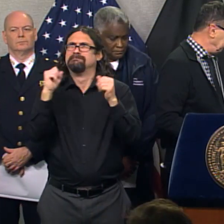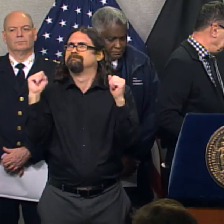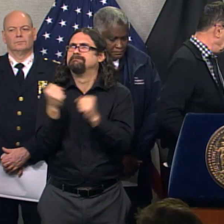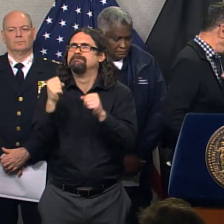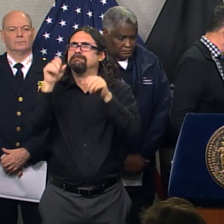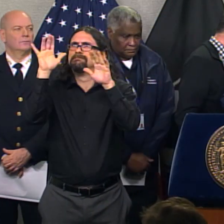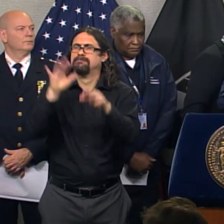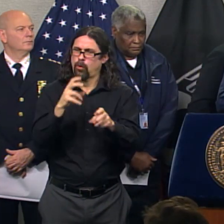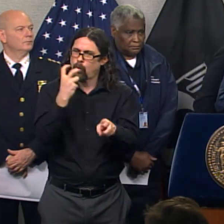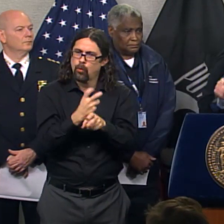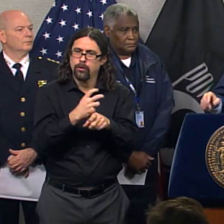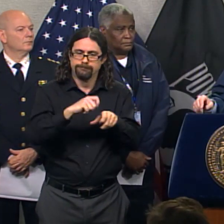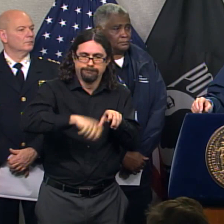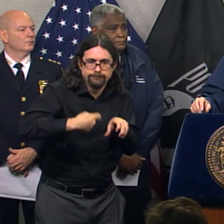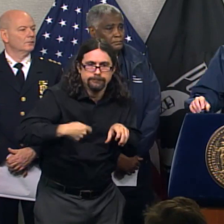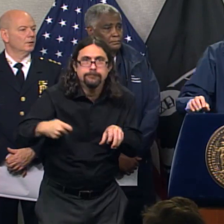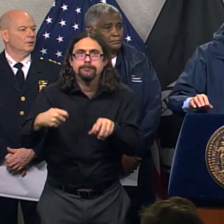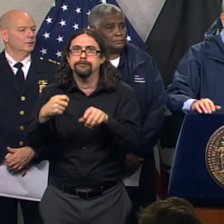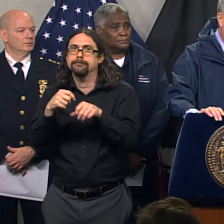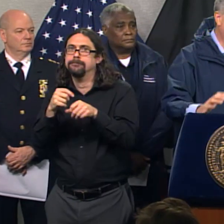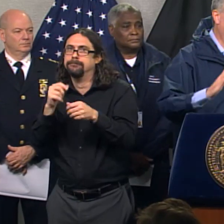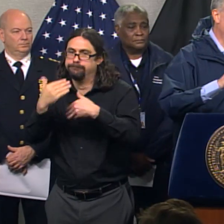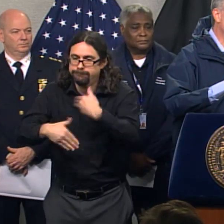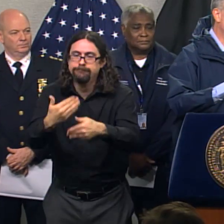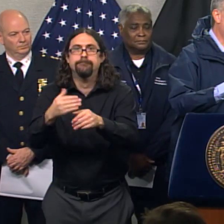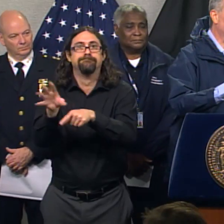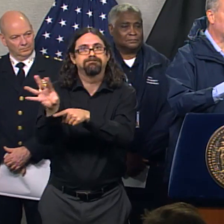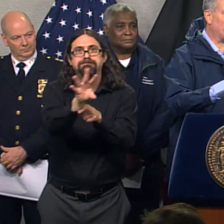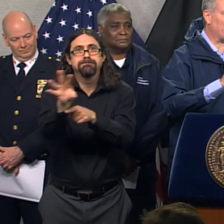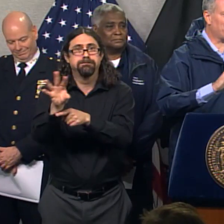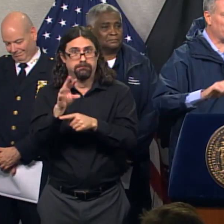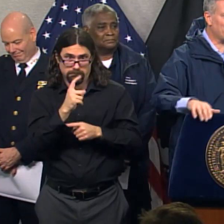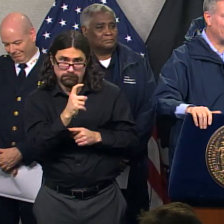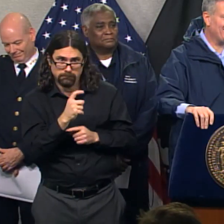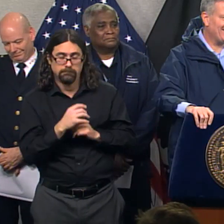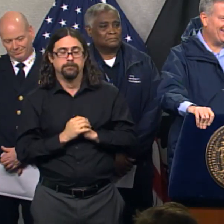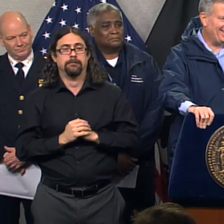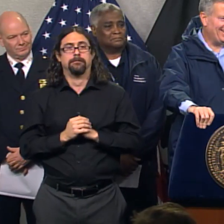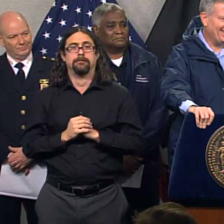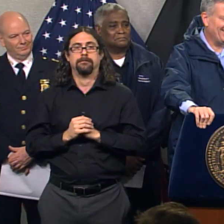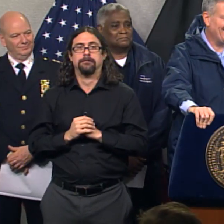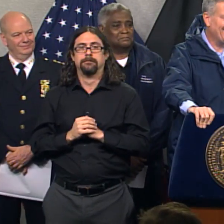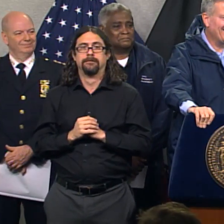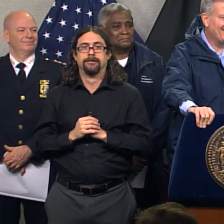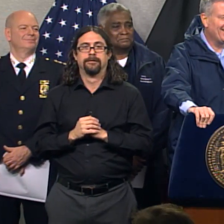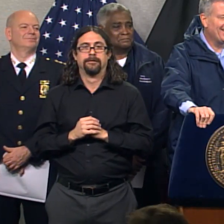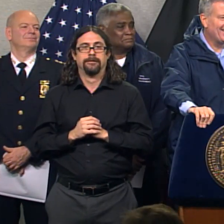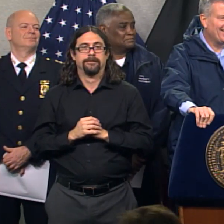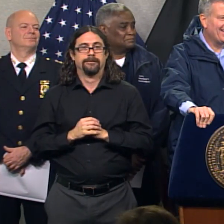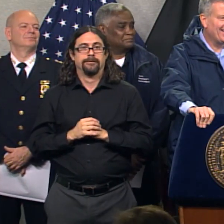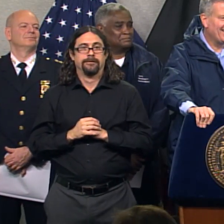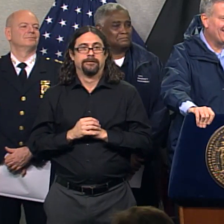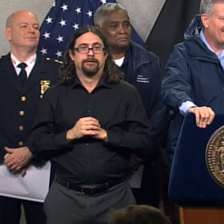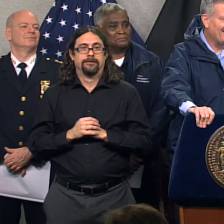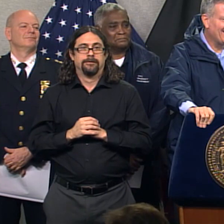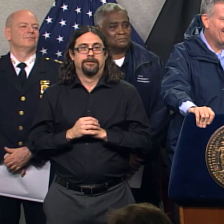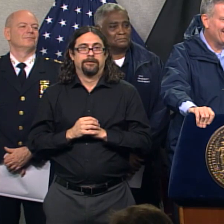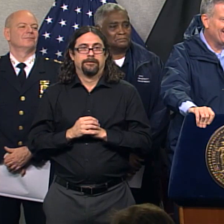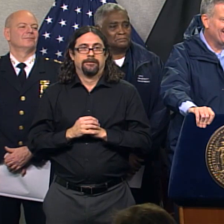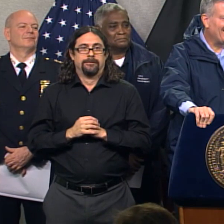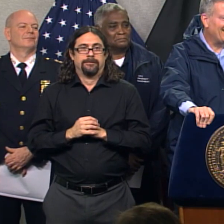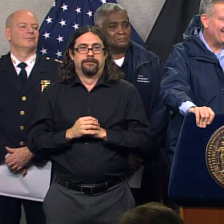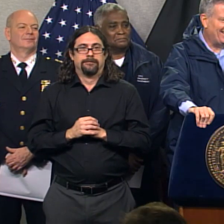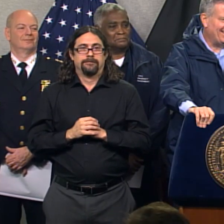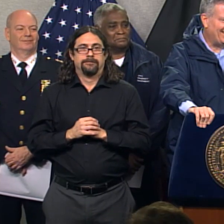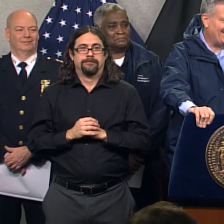Grace, I saw you live from Brooklyn Heights this morning. Oh, thank you. Yeah. Dramatic frontline footage. Quite dramatic. I thought I covered politics,